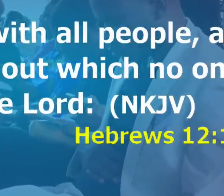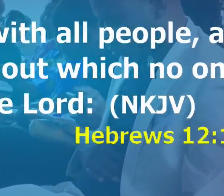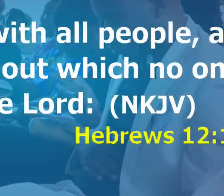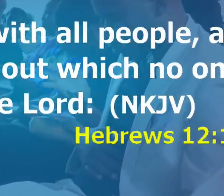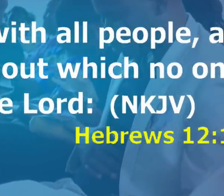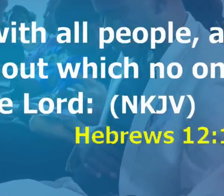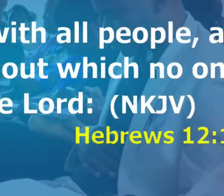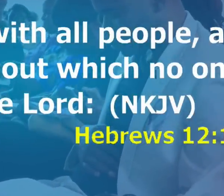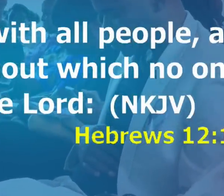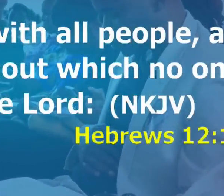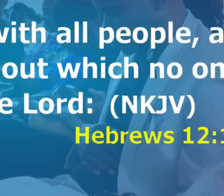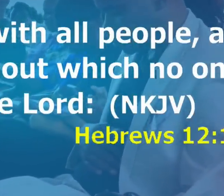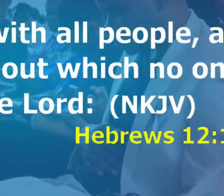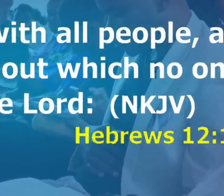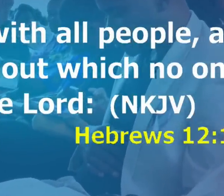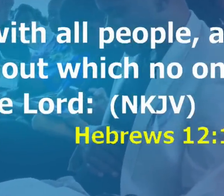Eno Bible.